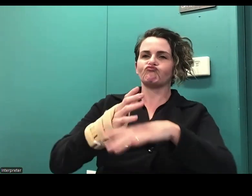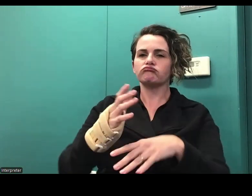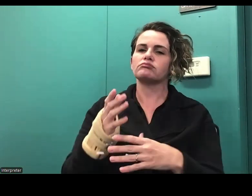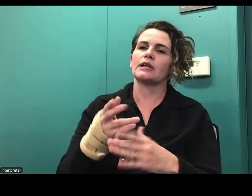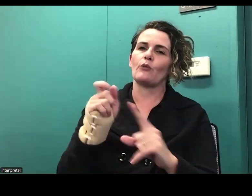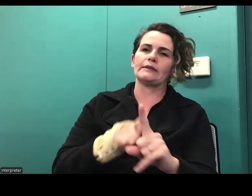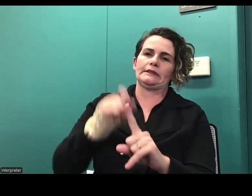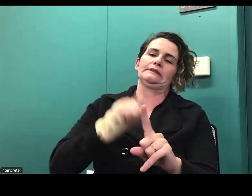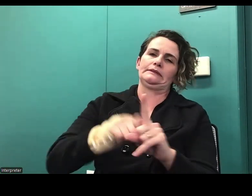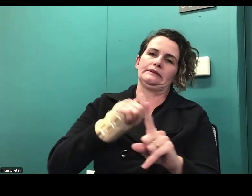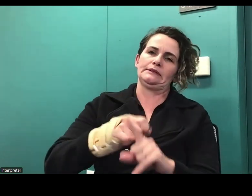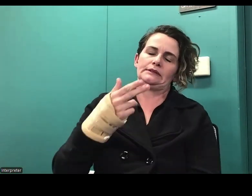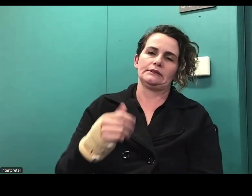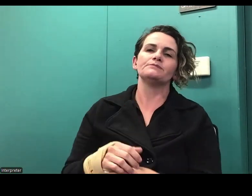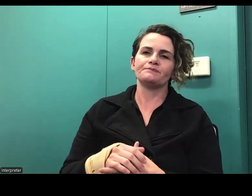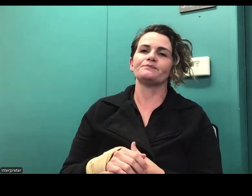Okay. Shoot.